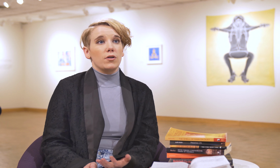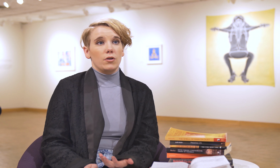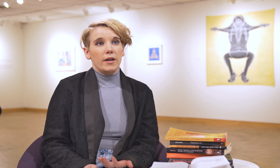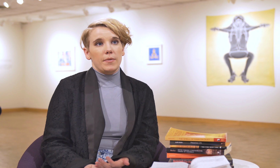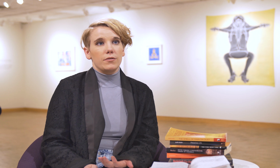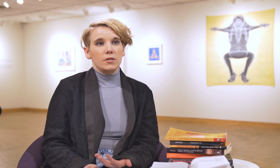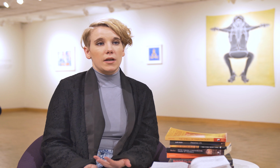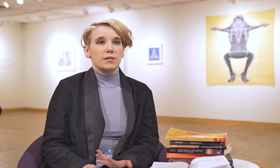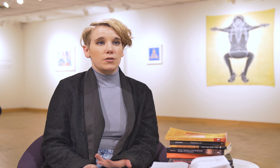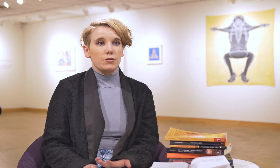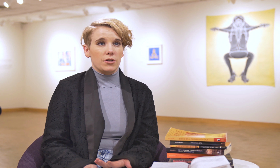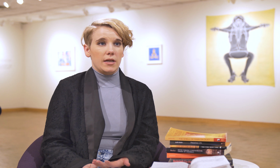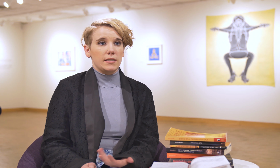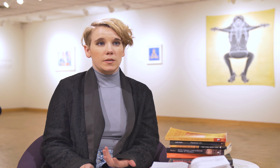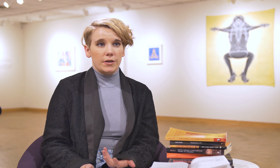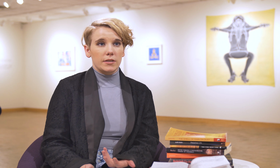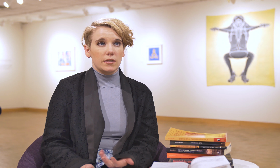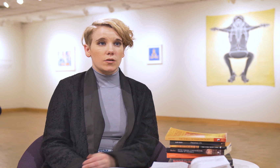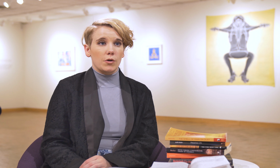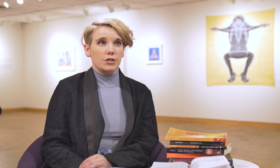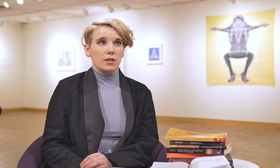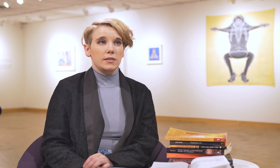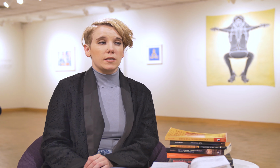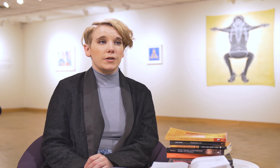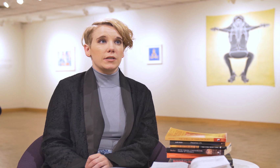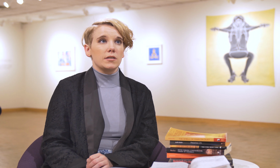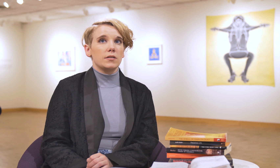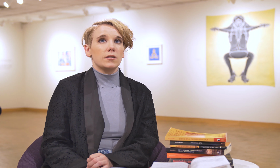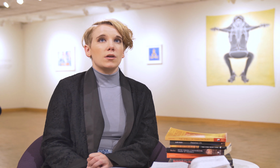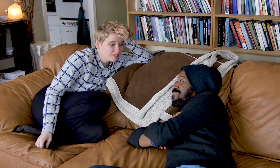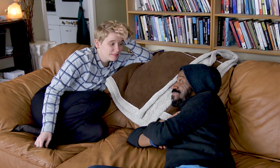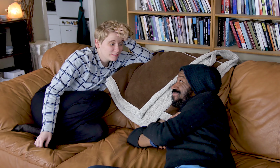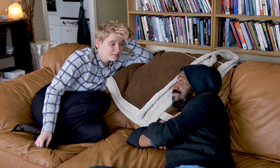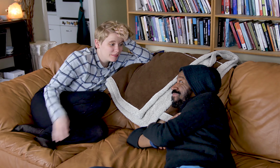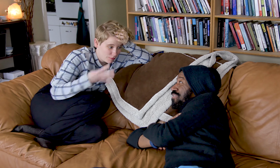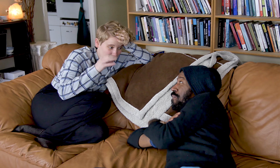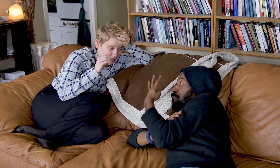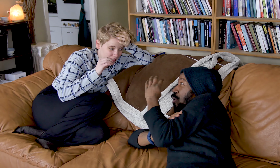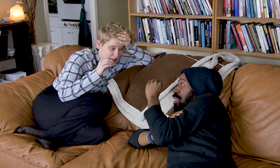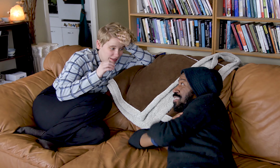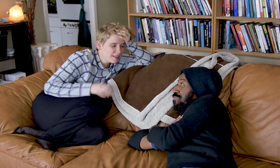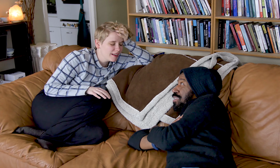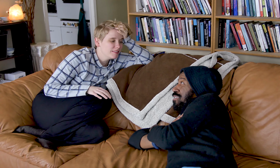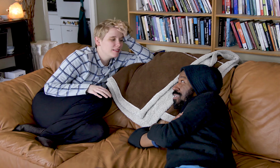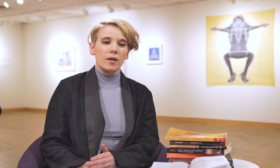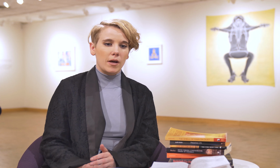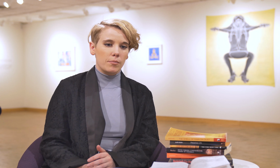for learning about those non-institutionalized experiences or marginalized experiences. When we're learning about violence in the classroom, when we're learning about